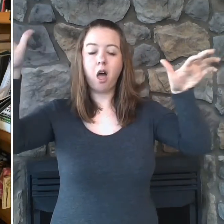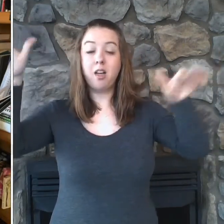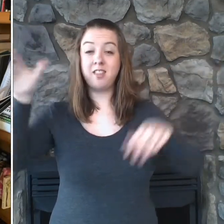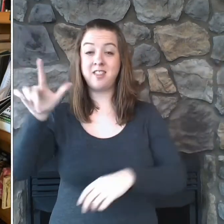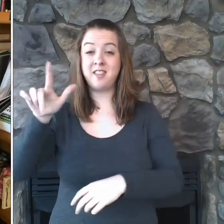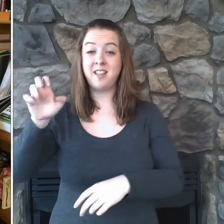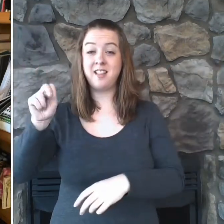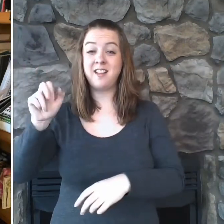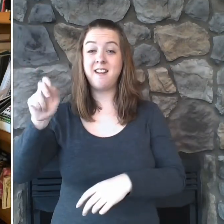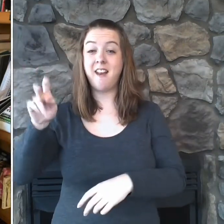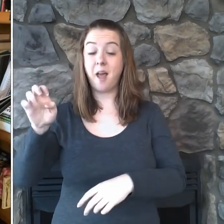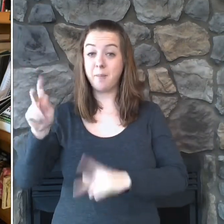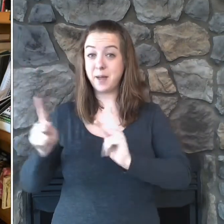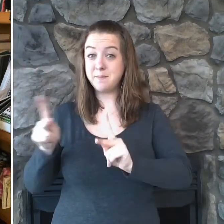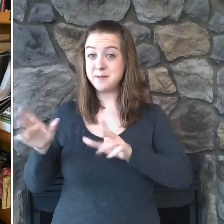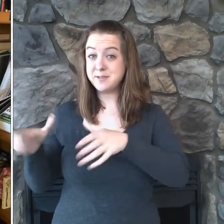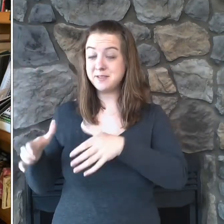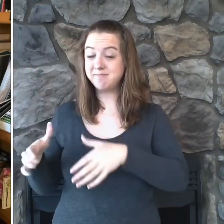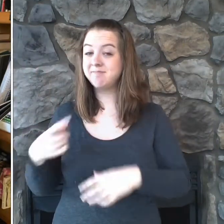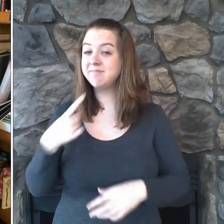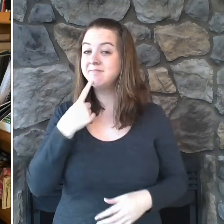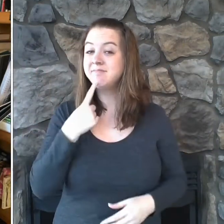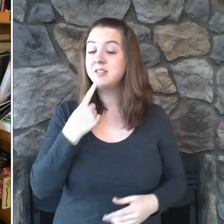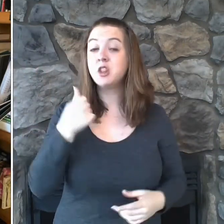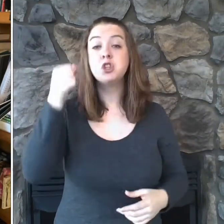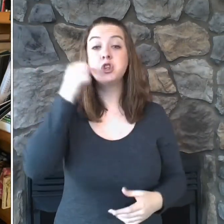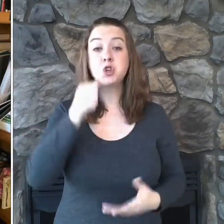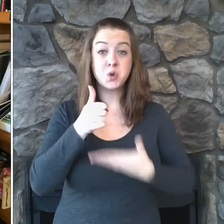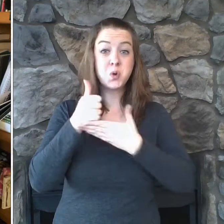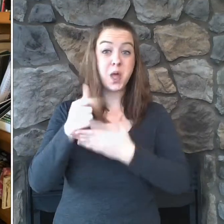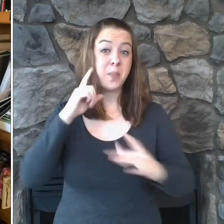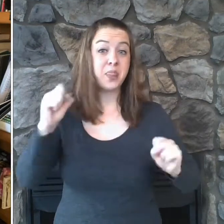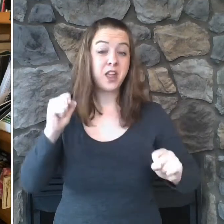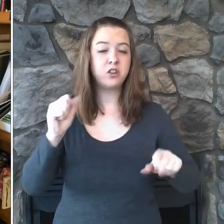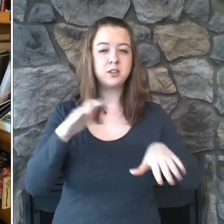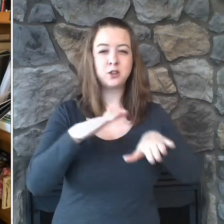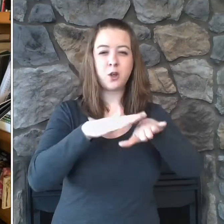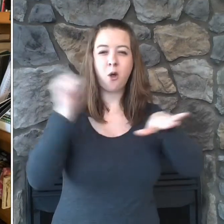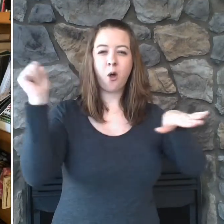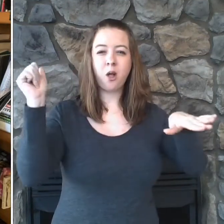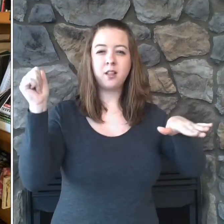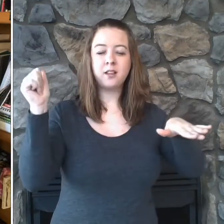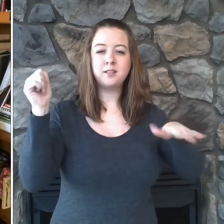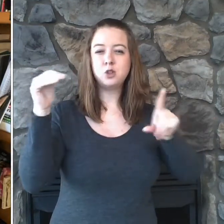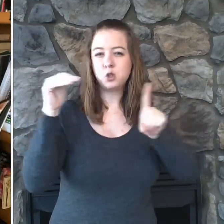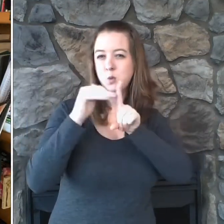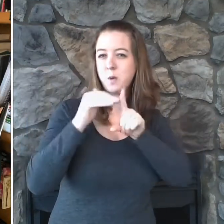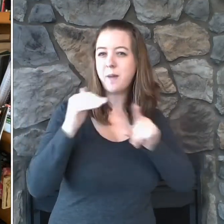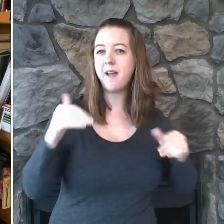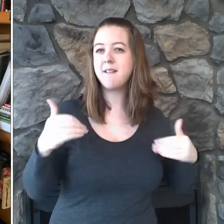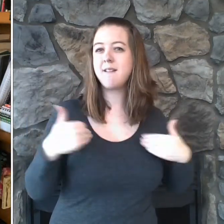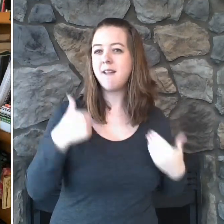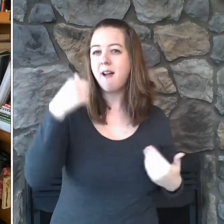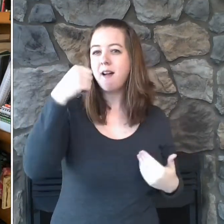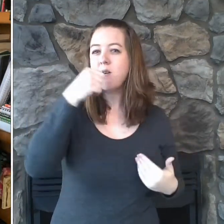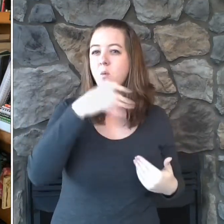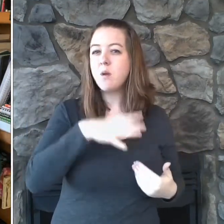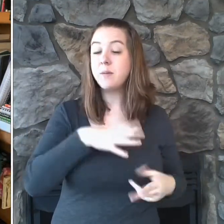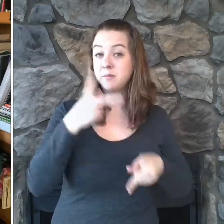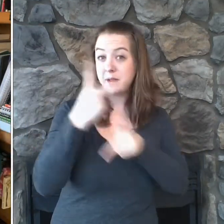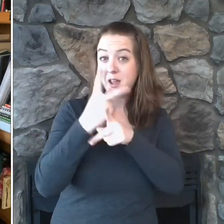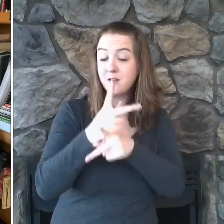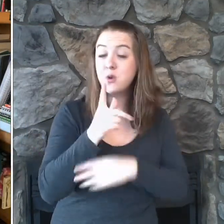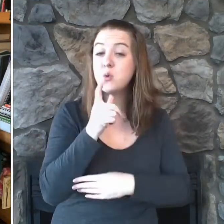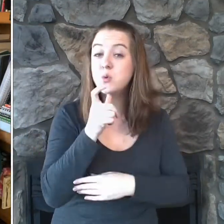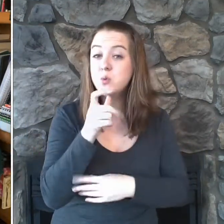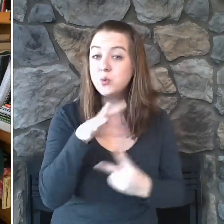the Lenape people say that the girl who helped Thunder is calling to remind young women to be careful whom they